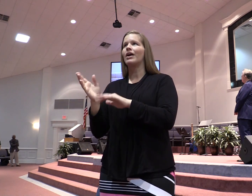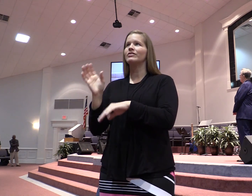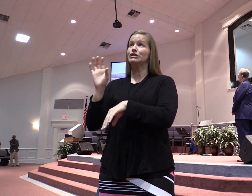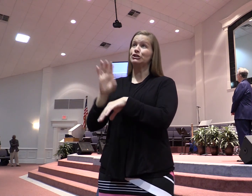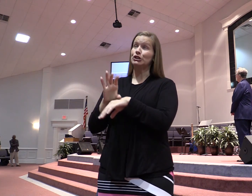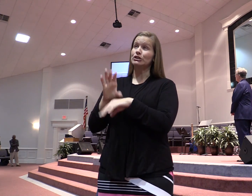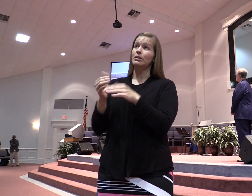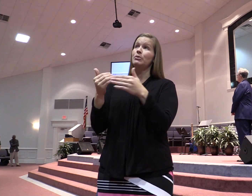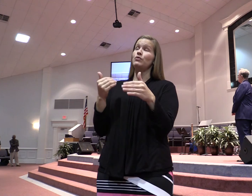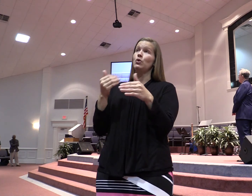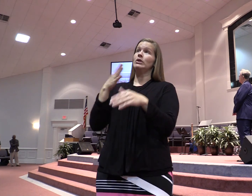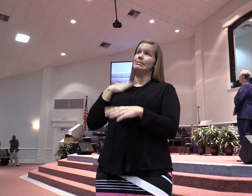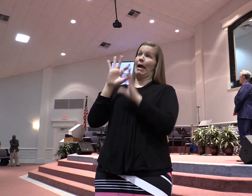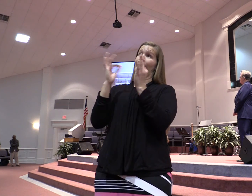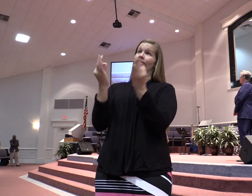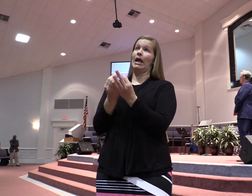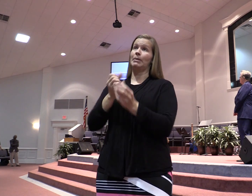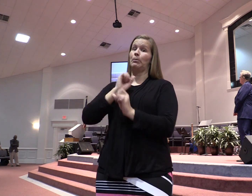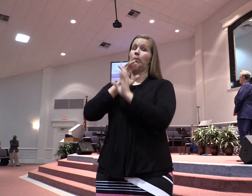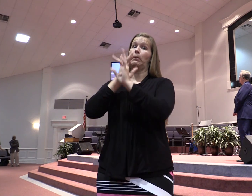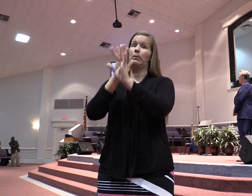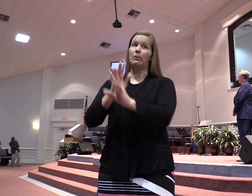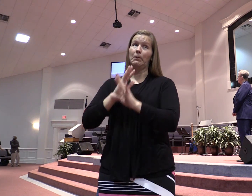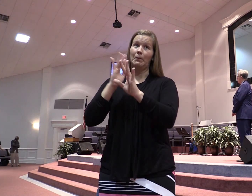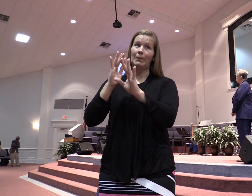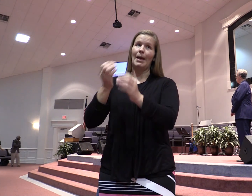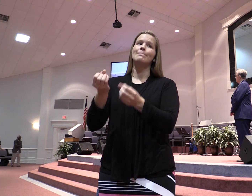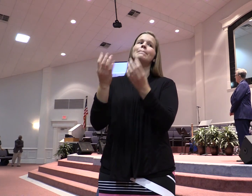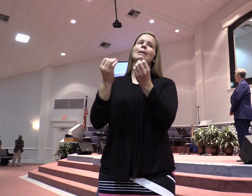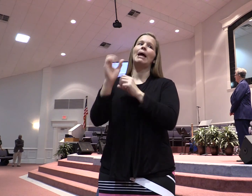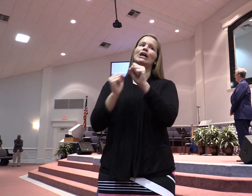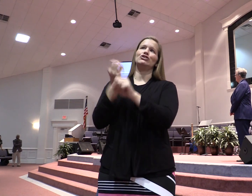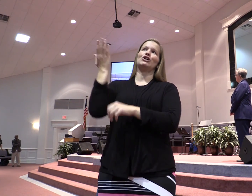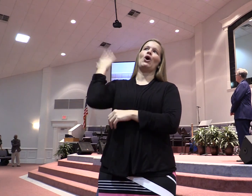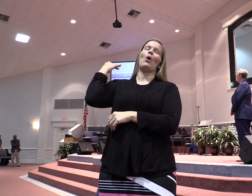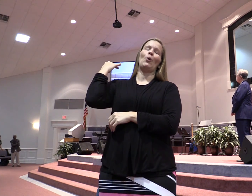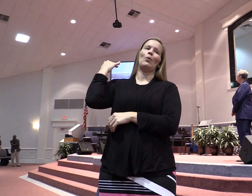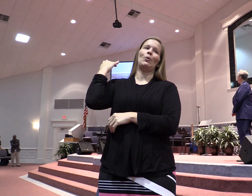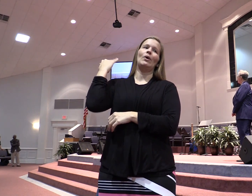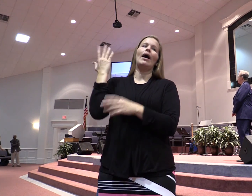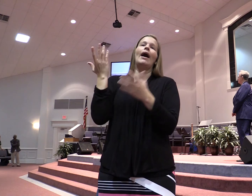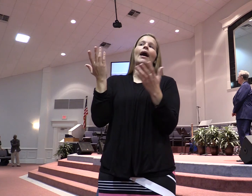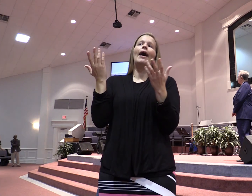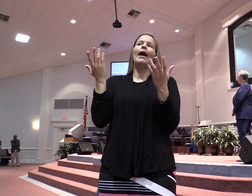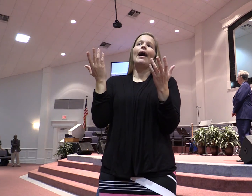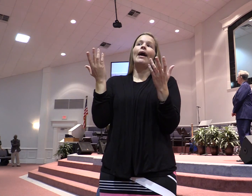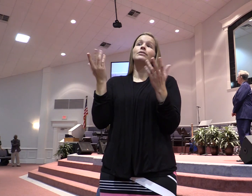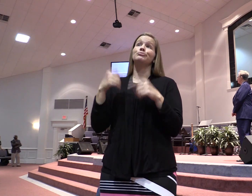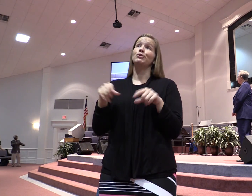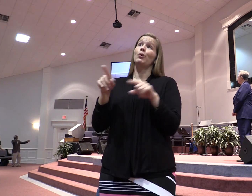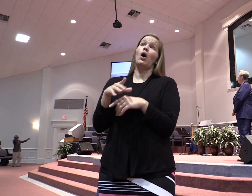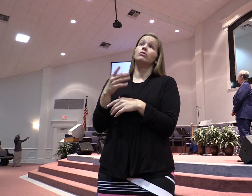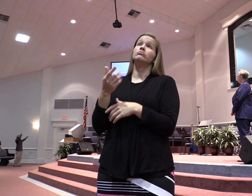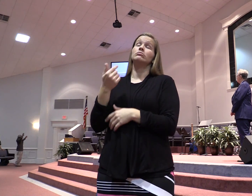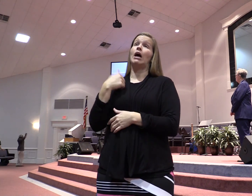pitchforks because my family was talking in tongues generations ago. I guess you are what you are and you